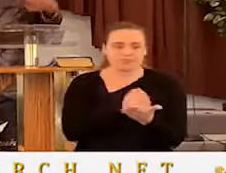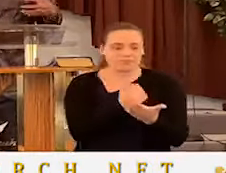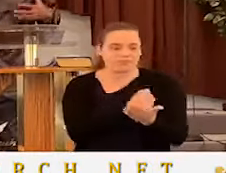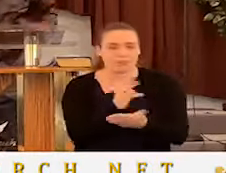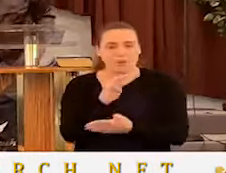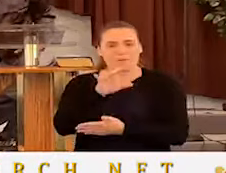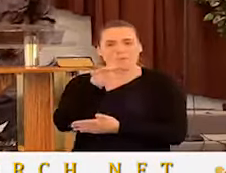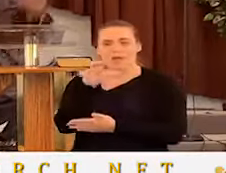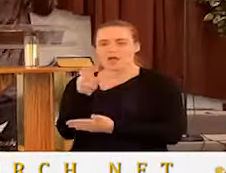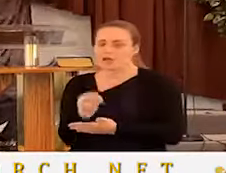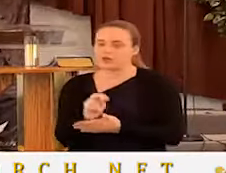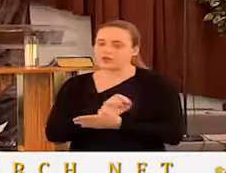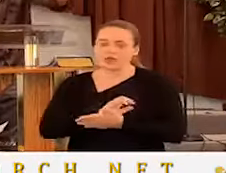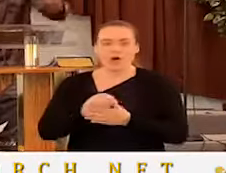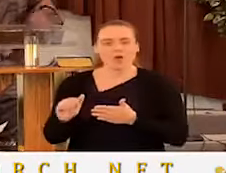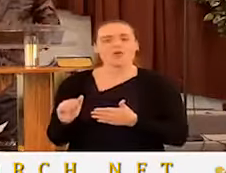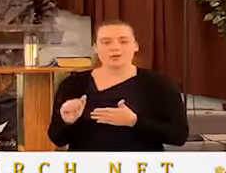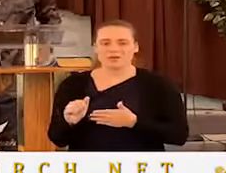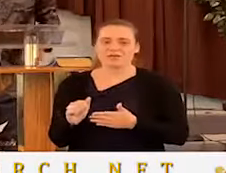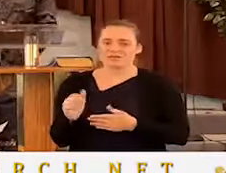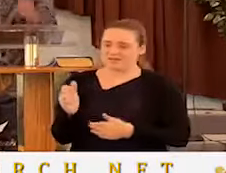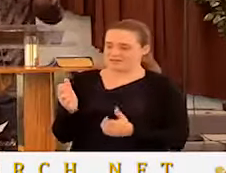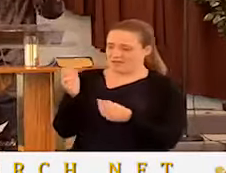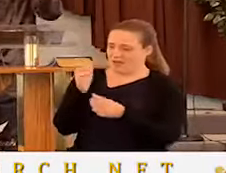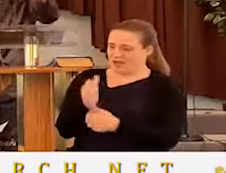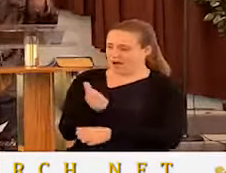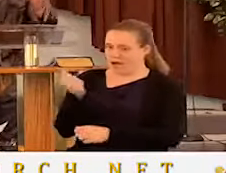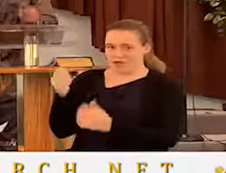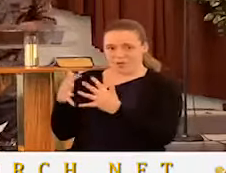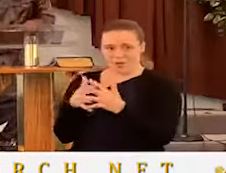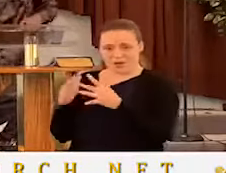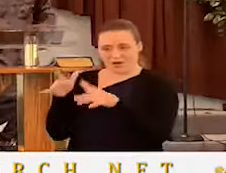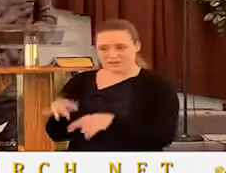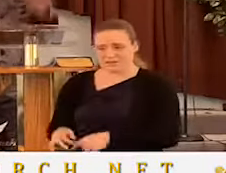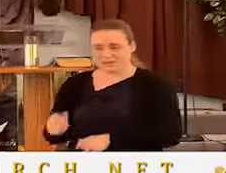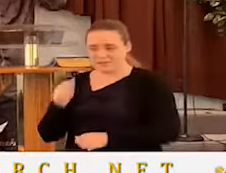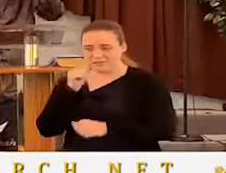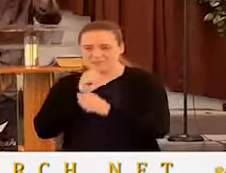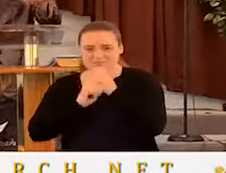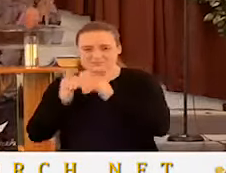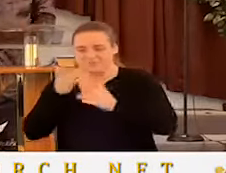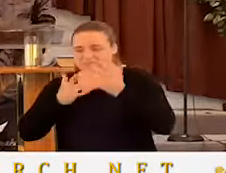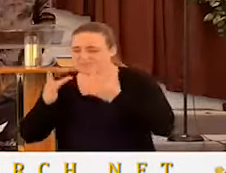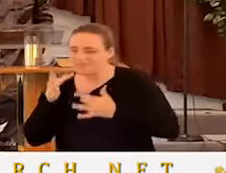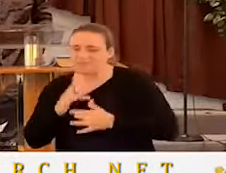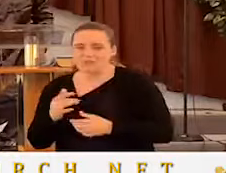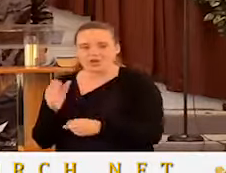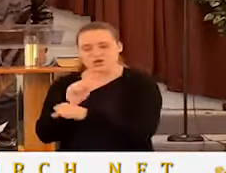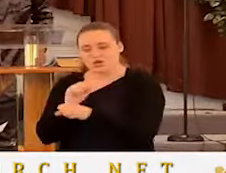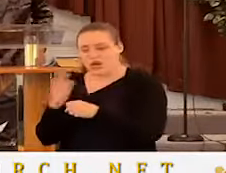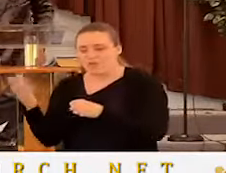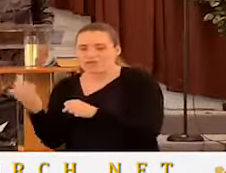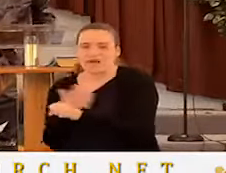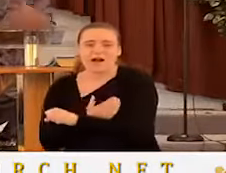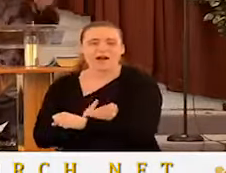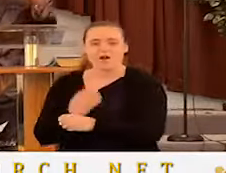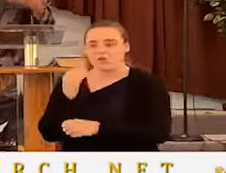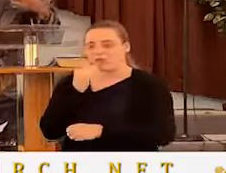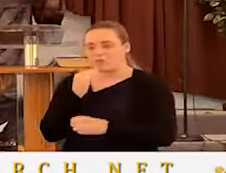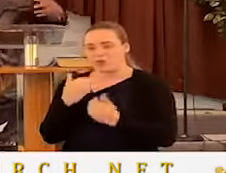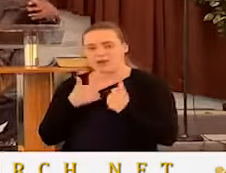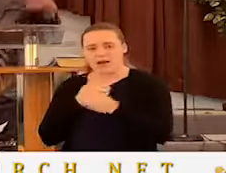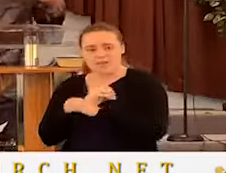while basic working Americans are starving and losing their jobs, there is no love in the government.